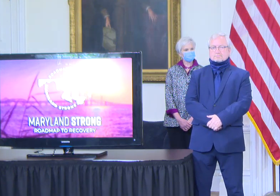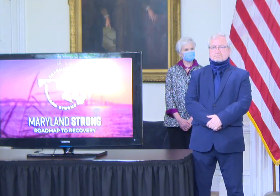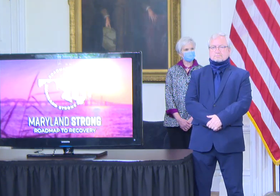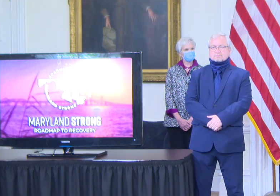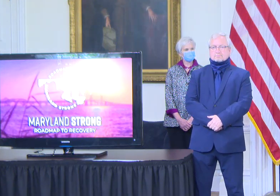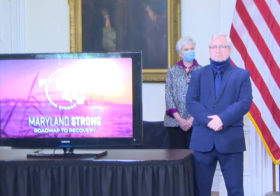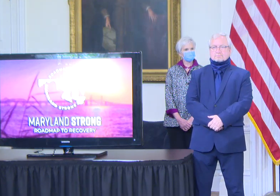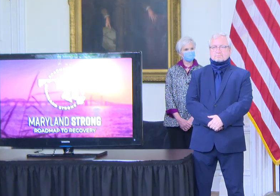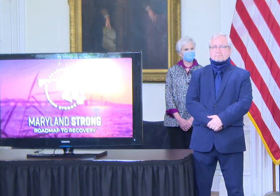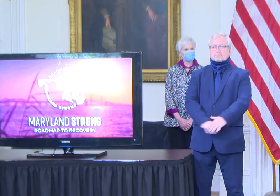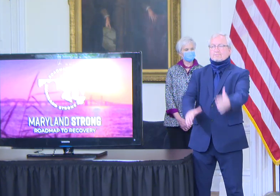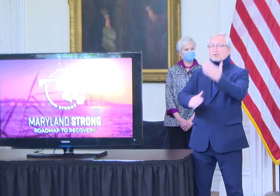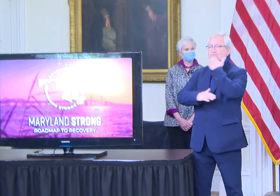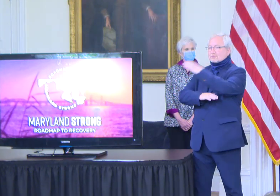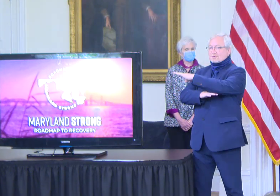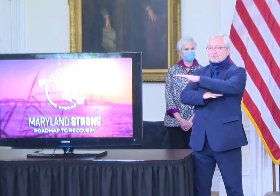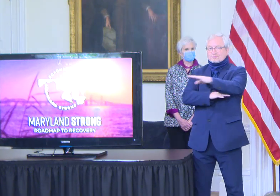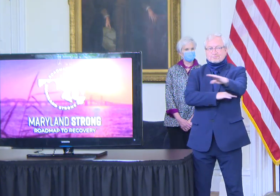Good afternoon.